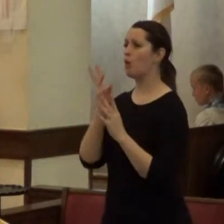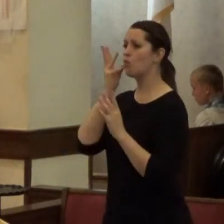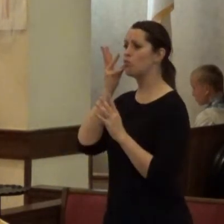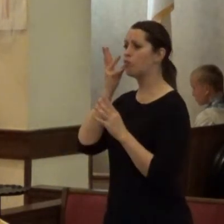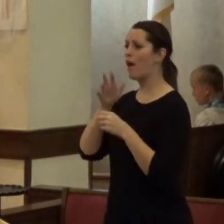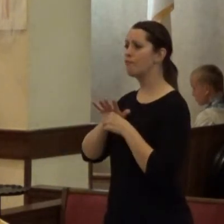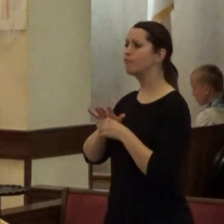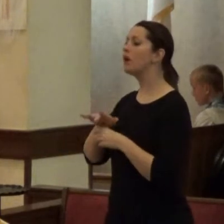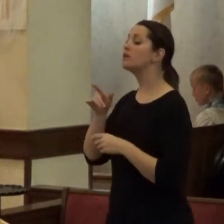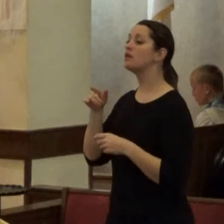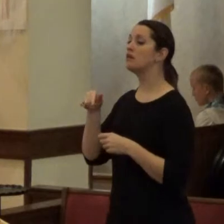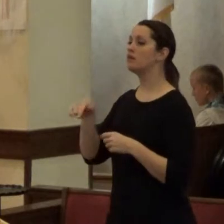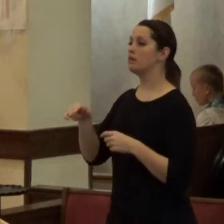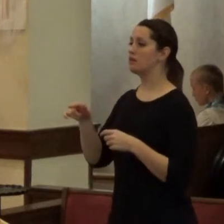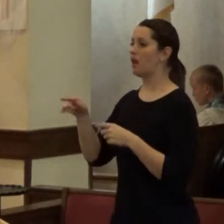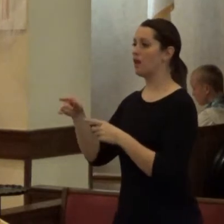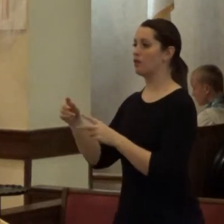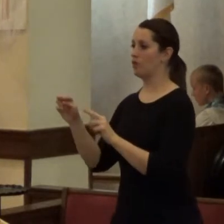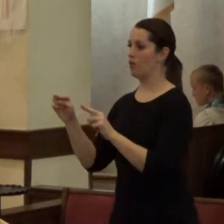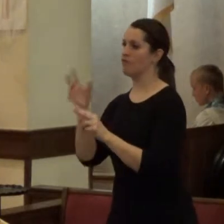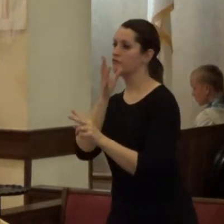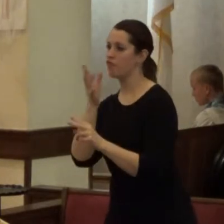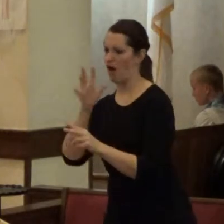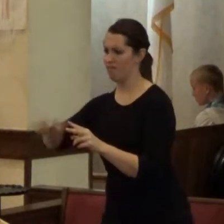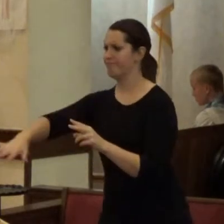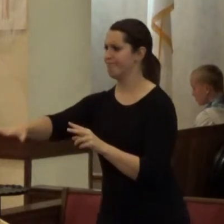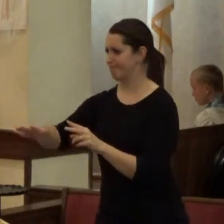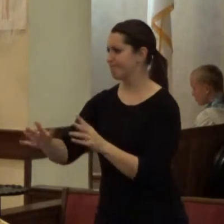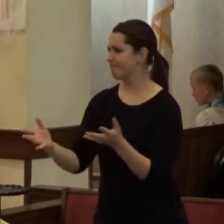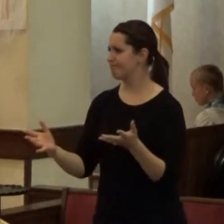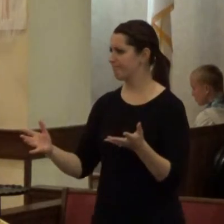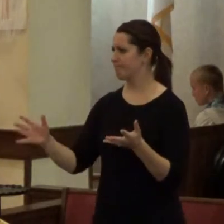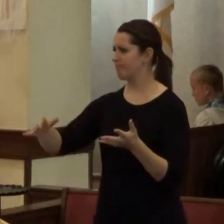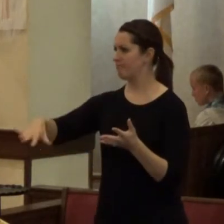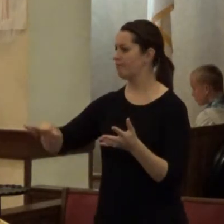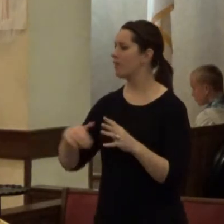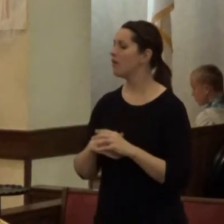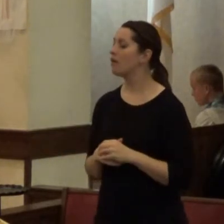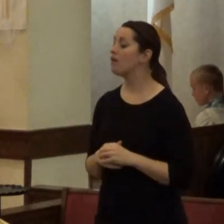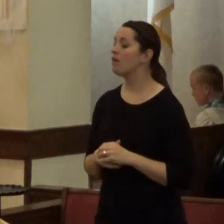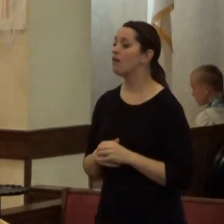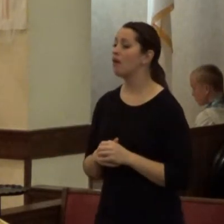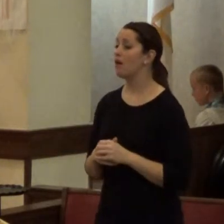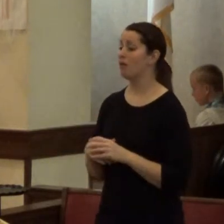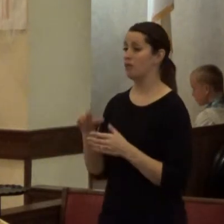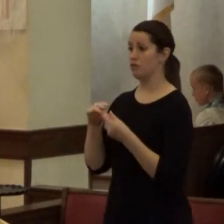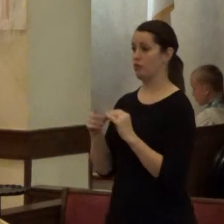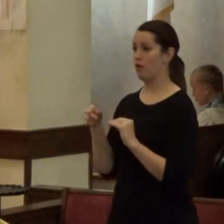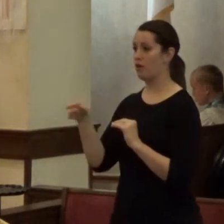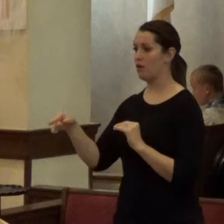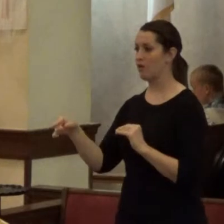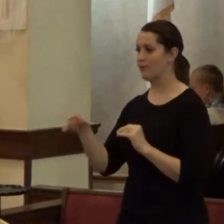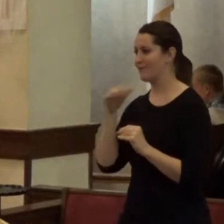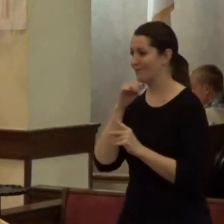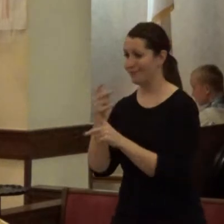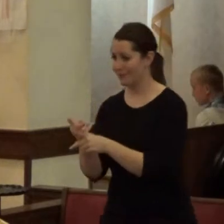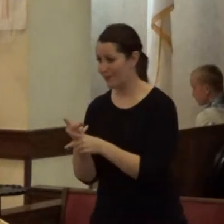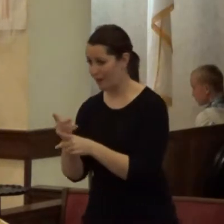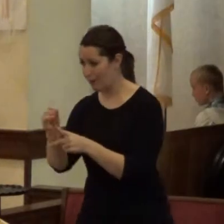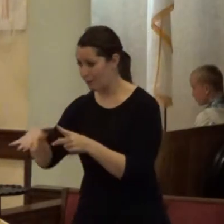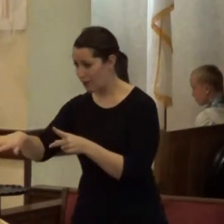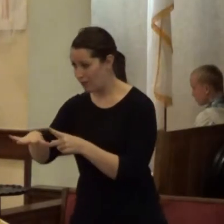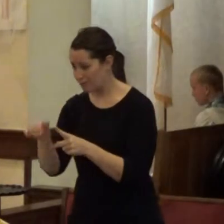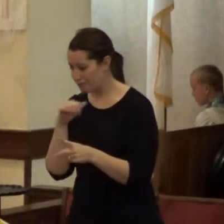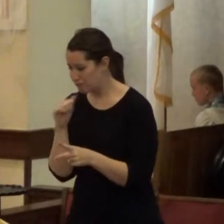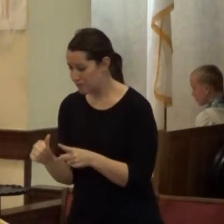they left it for the tenants to farm the land. In the parable, the tenants not only failed to take care of the